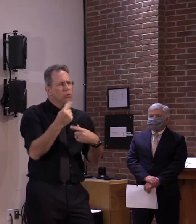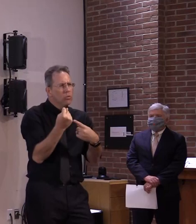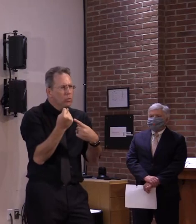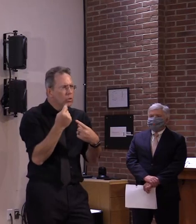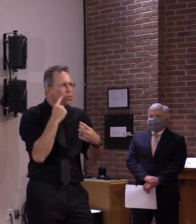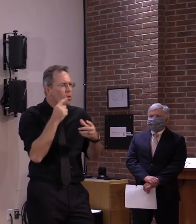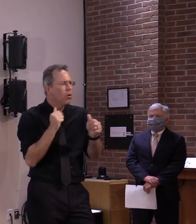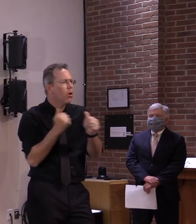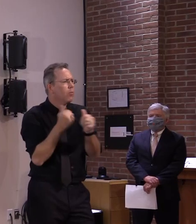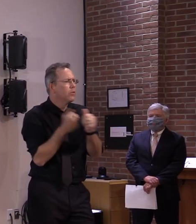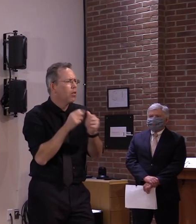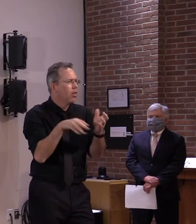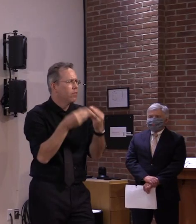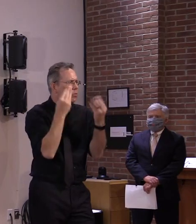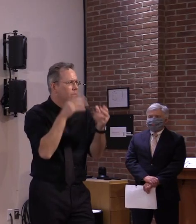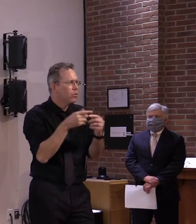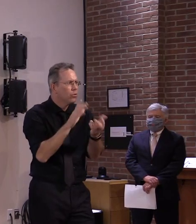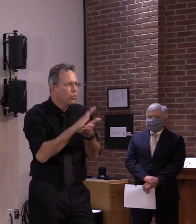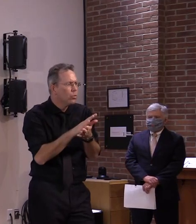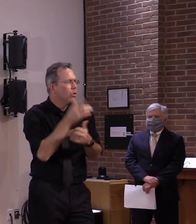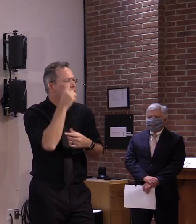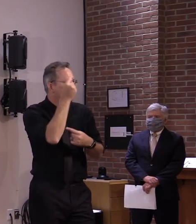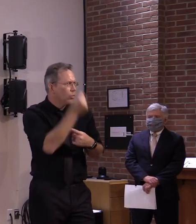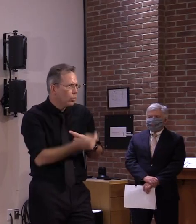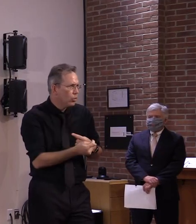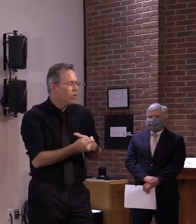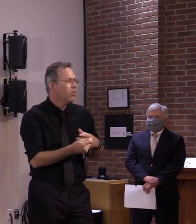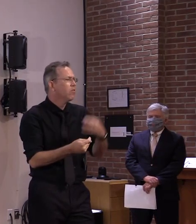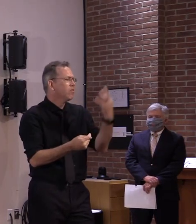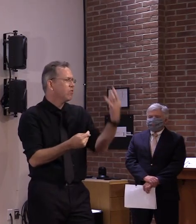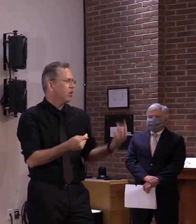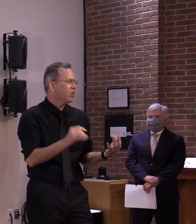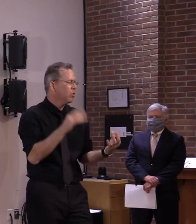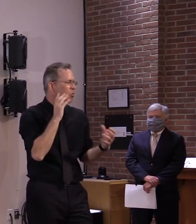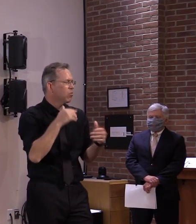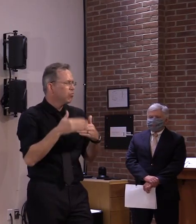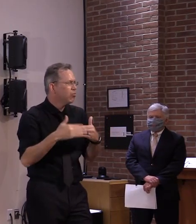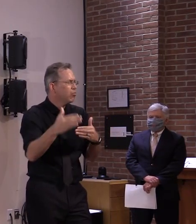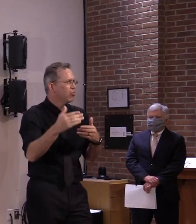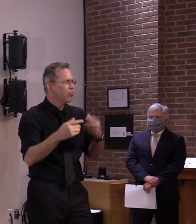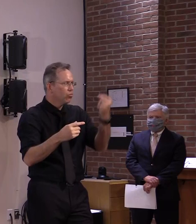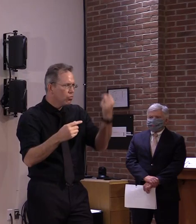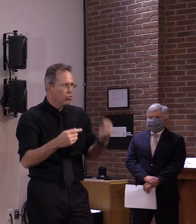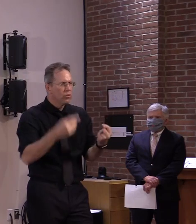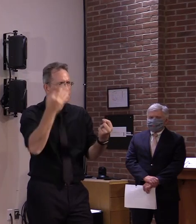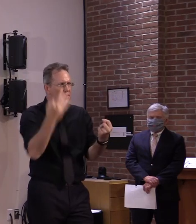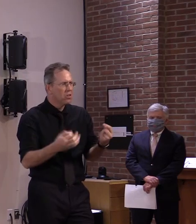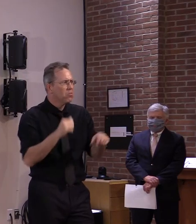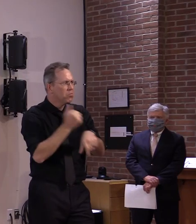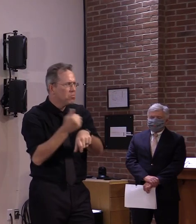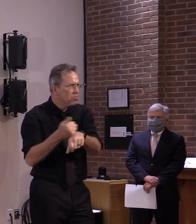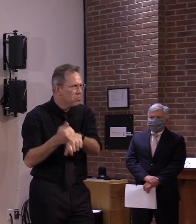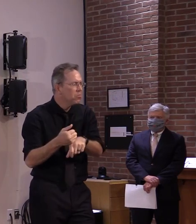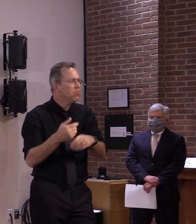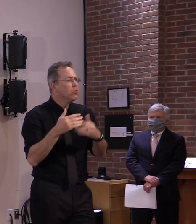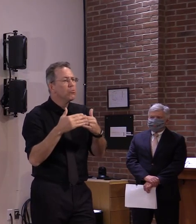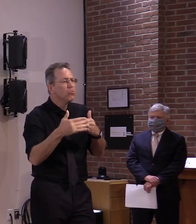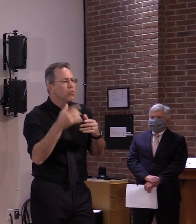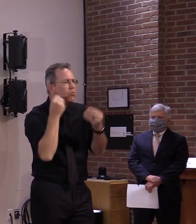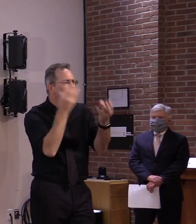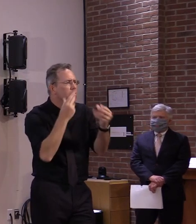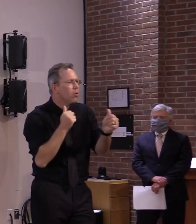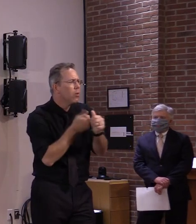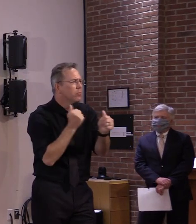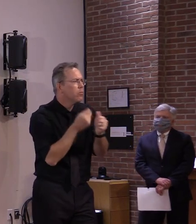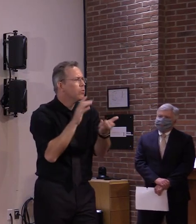updated actually Tuesdays and Friday. We couldn't accomplish that for today because it takes a lot of work